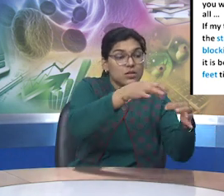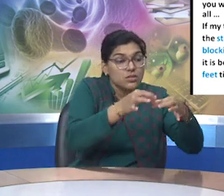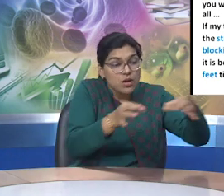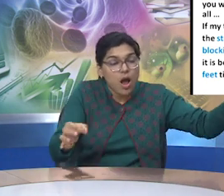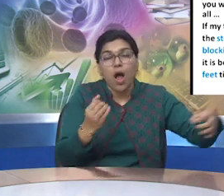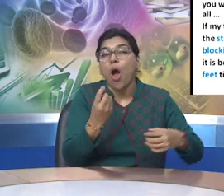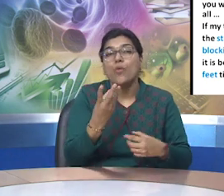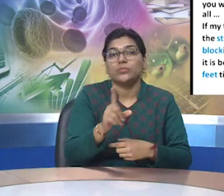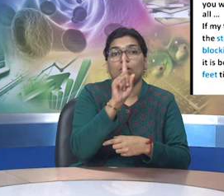if I am